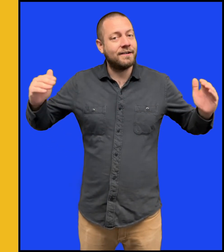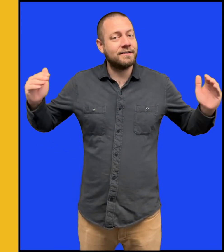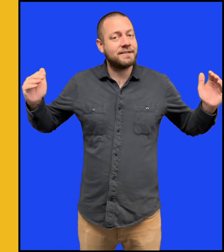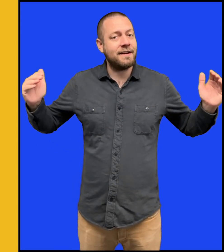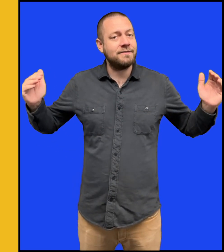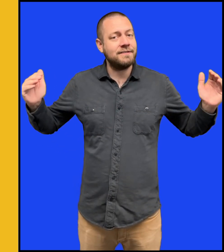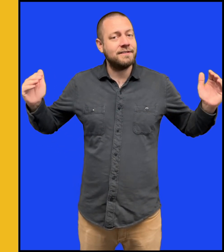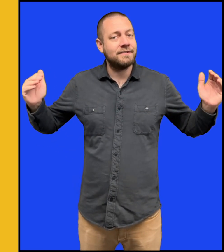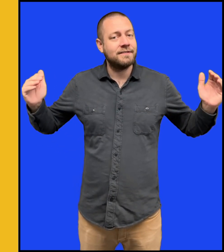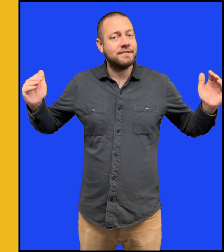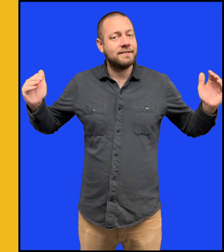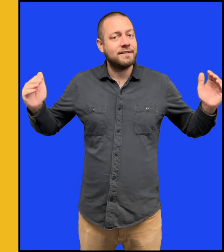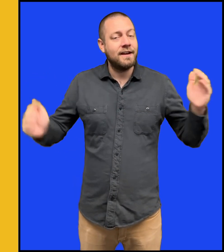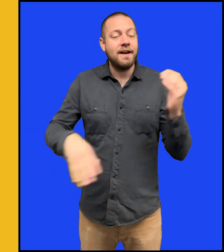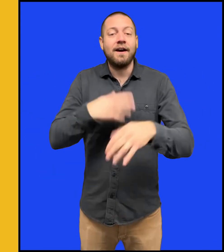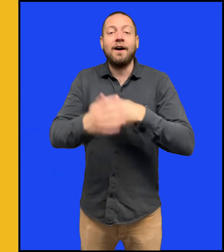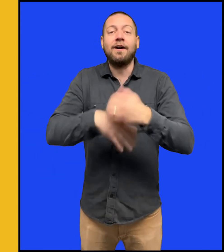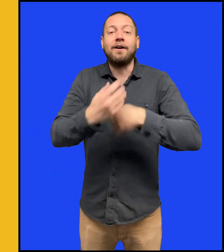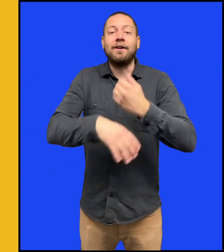long sounds,